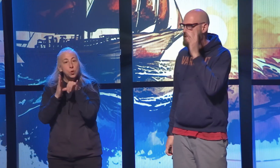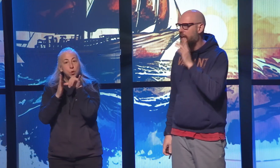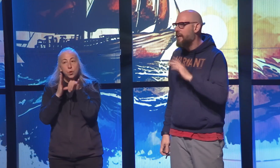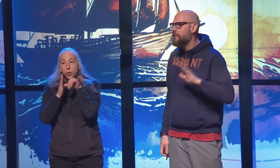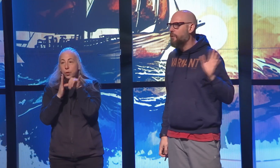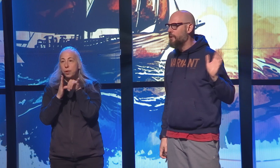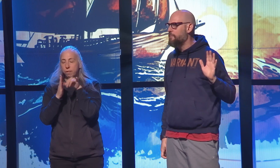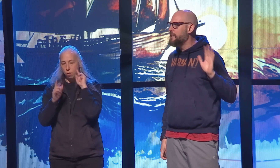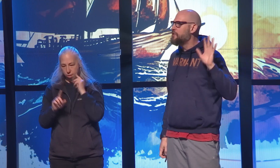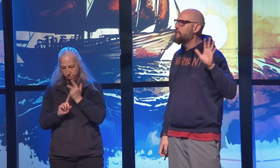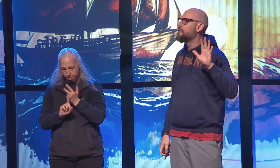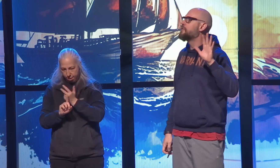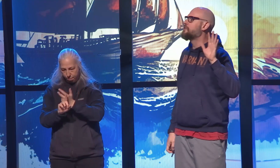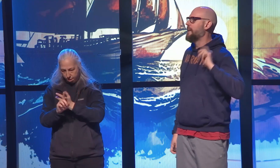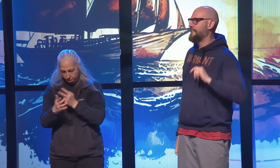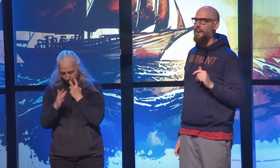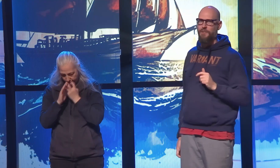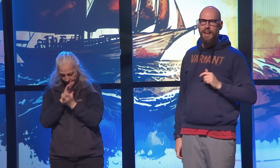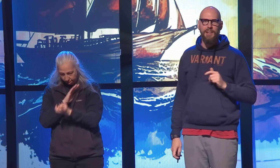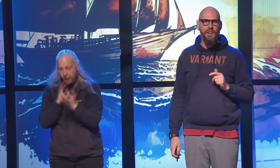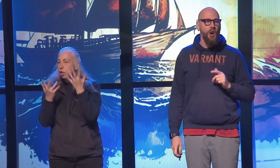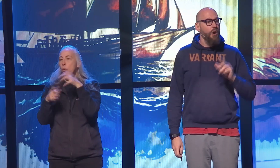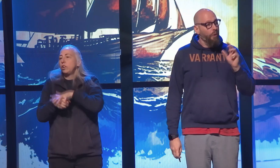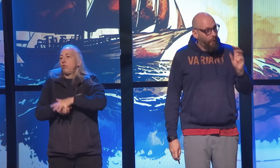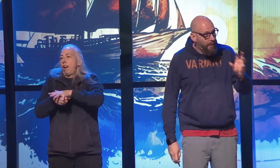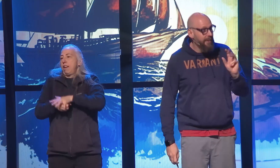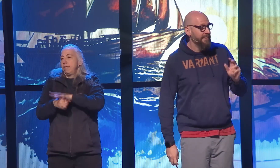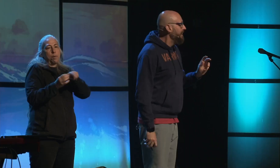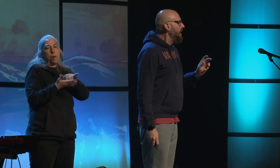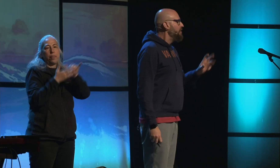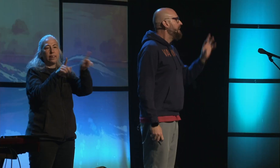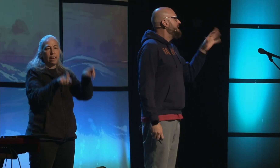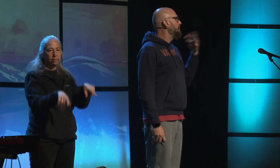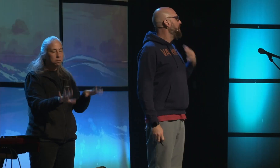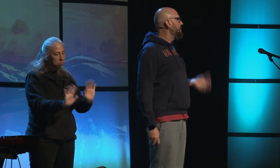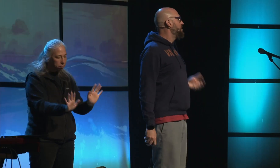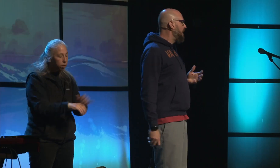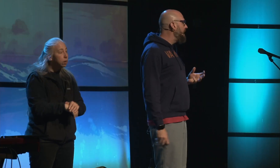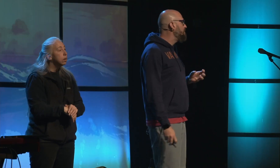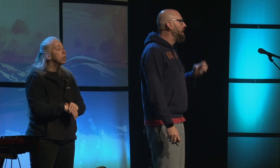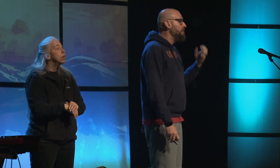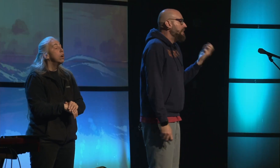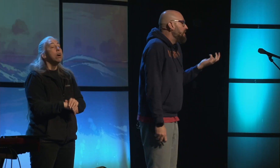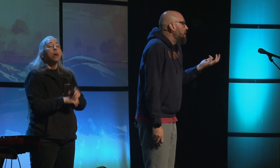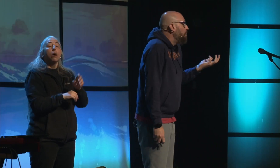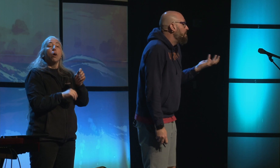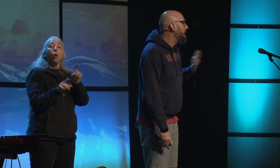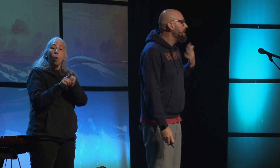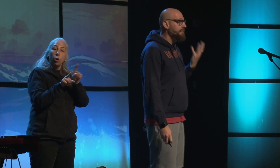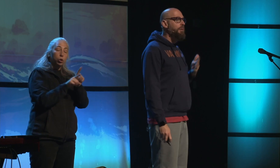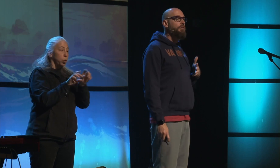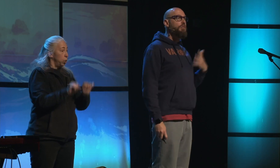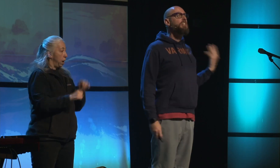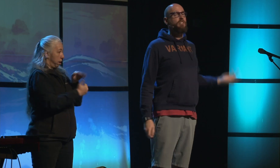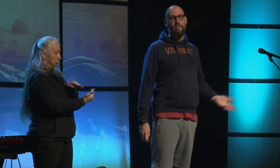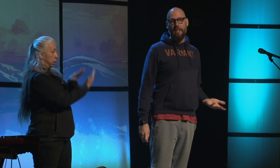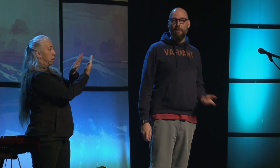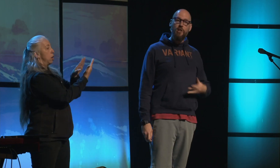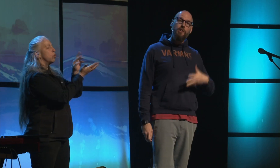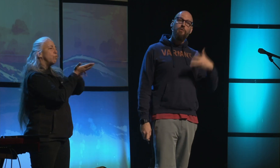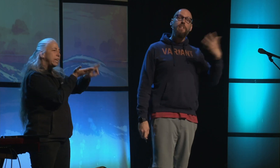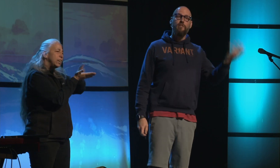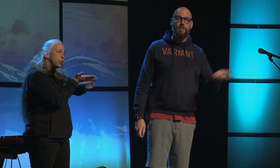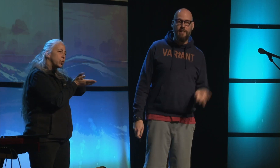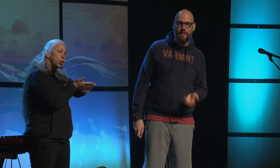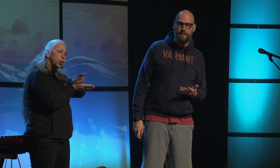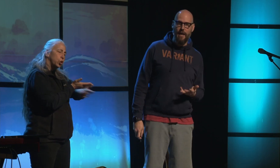3 months. Don't want to be too stressed out, right? Or you could deal with the stress by using the coping mechanism of researching,